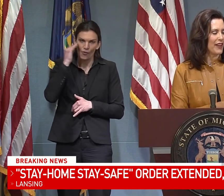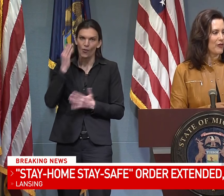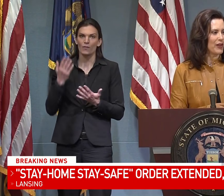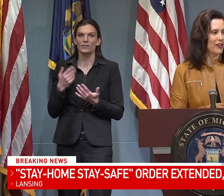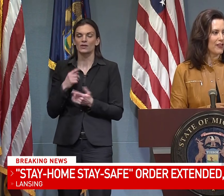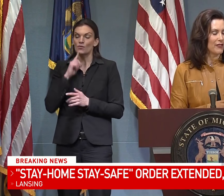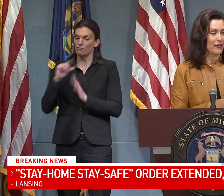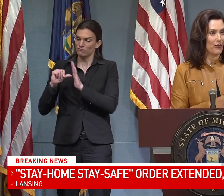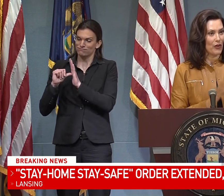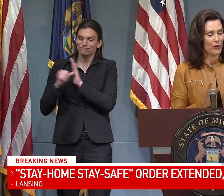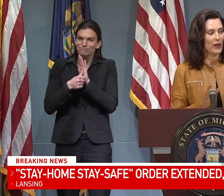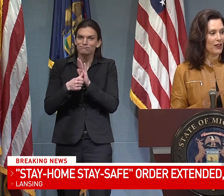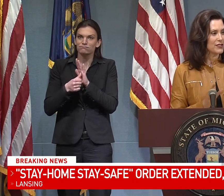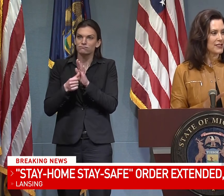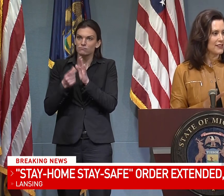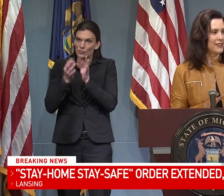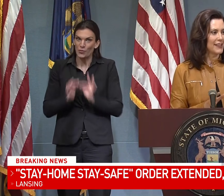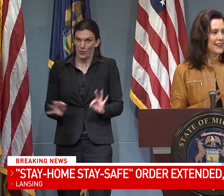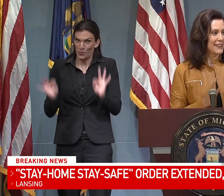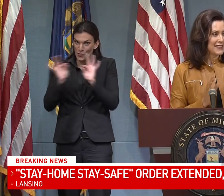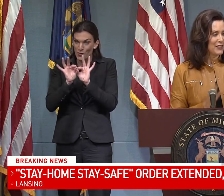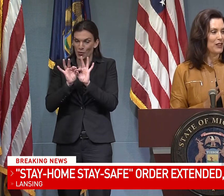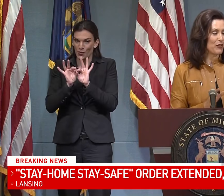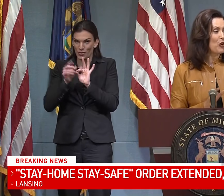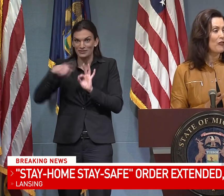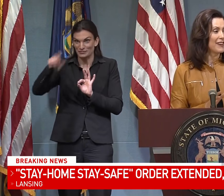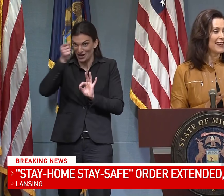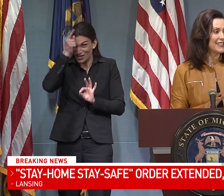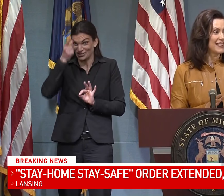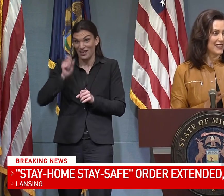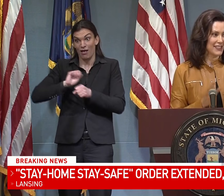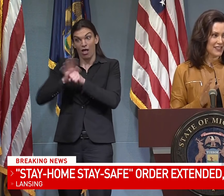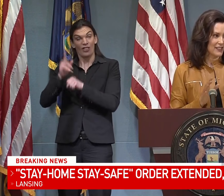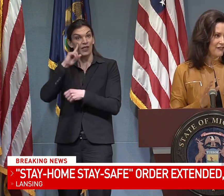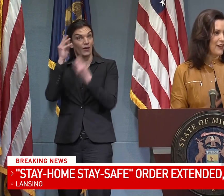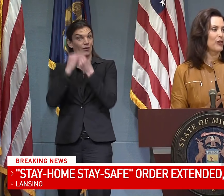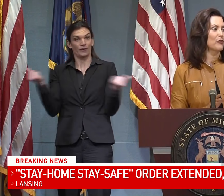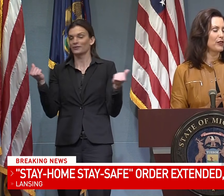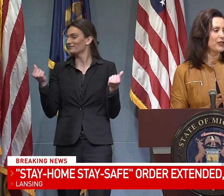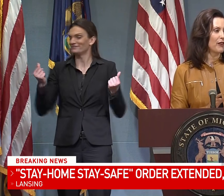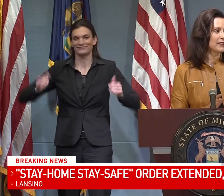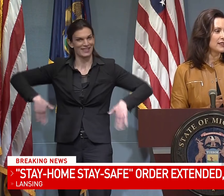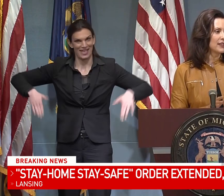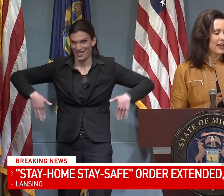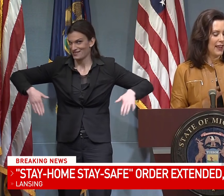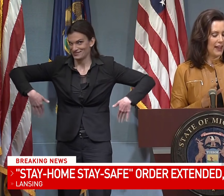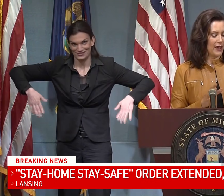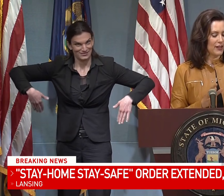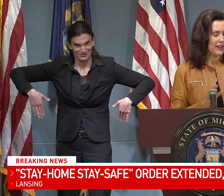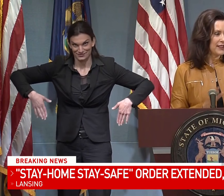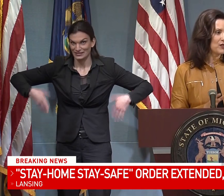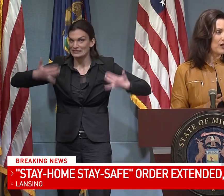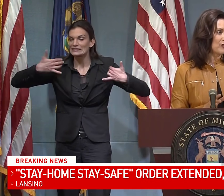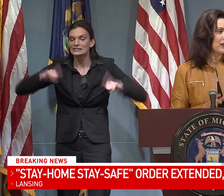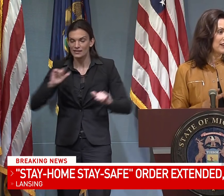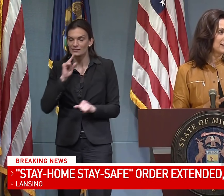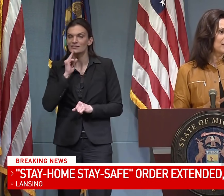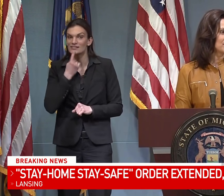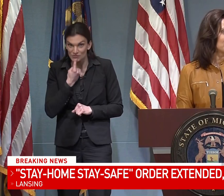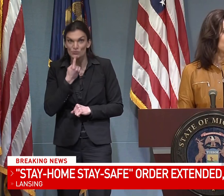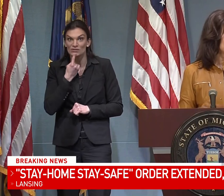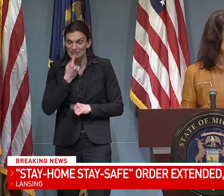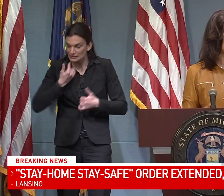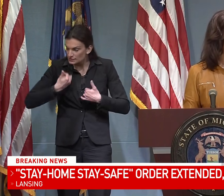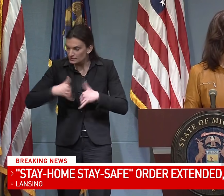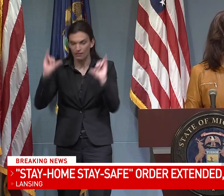people that we are still dealing with COVID-19. It is still a very real threat, and that's why everyone